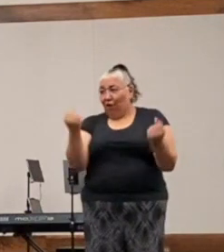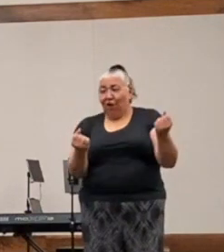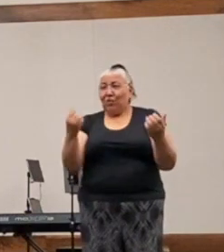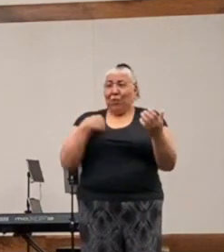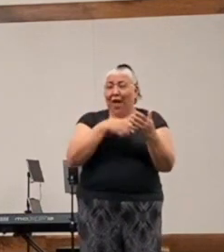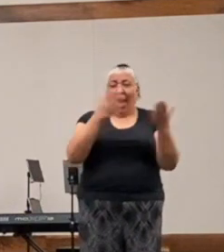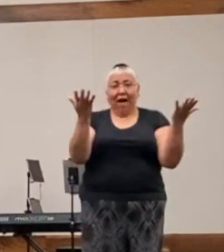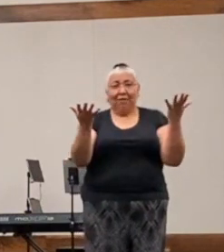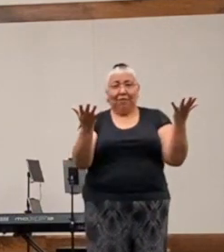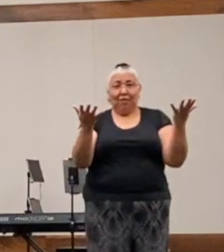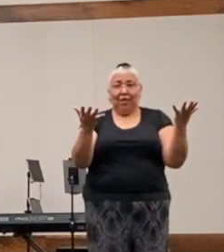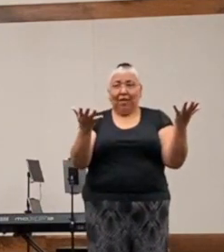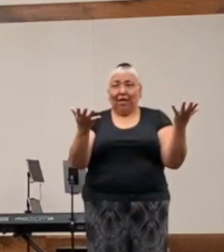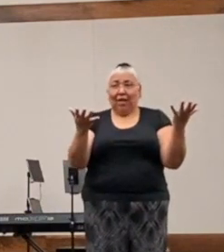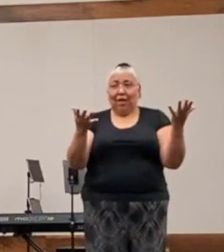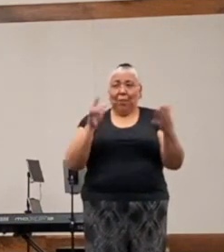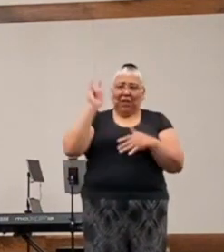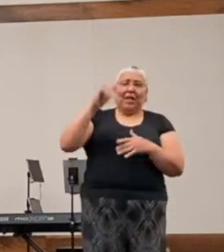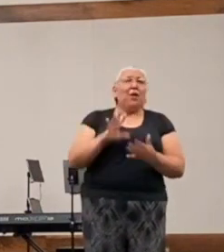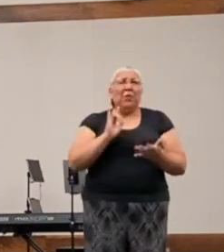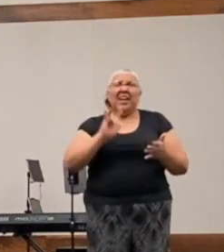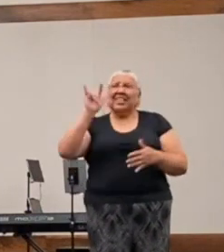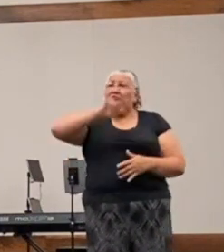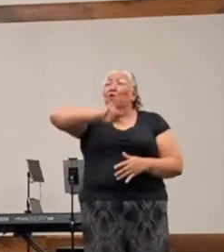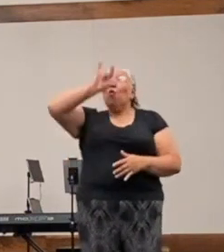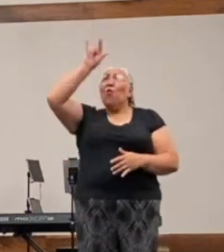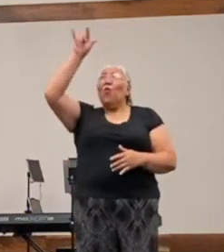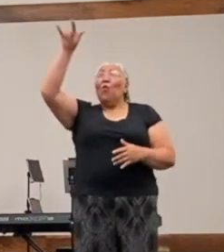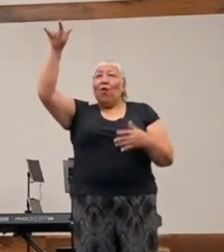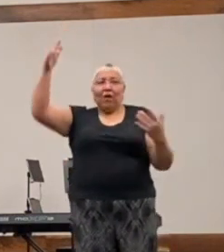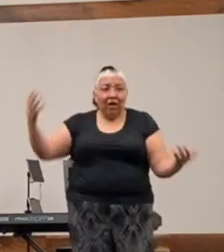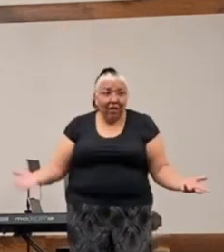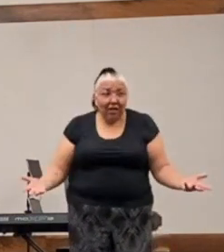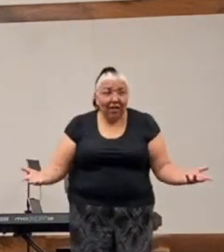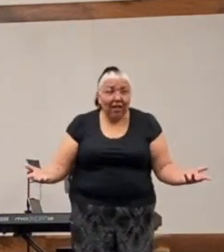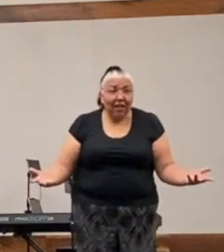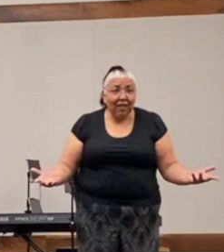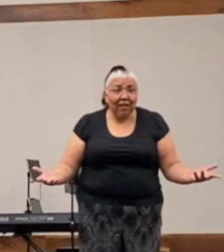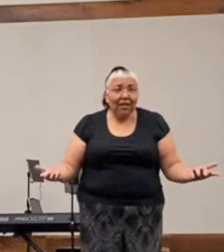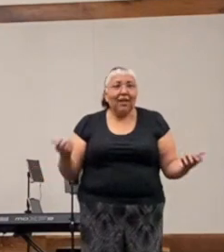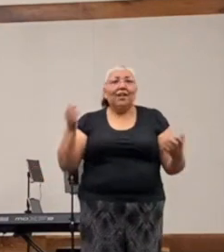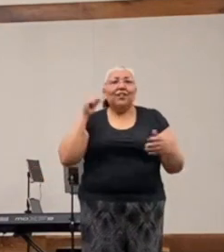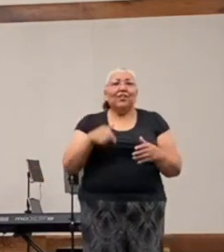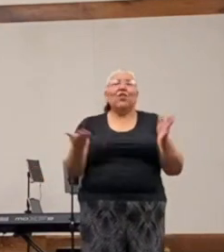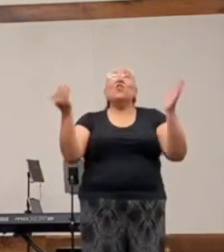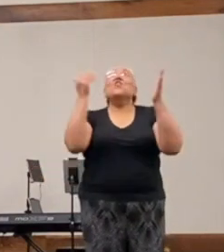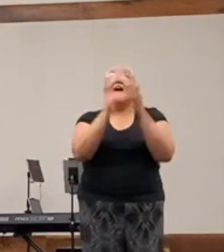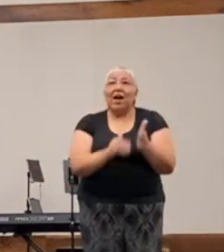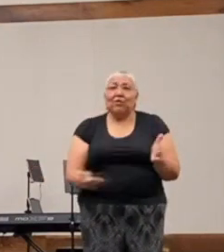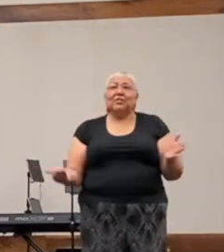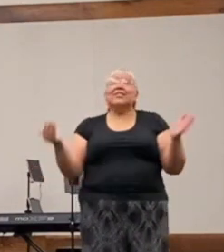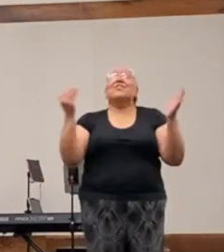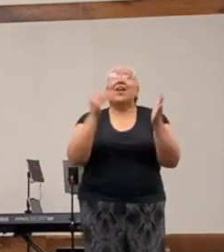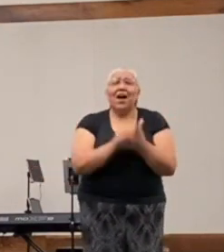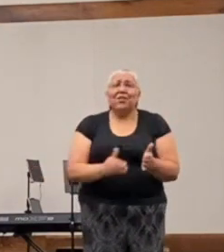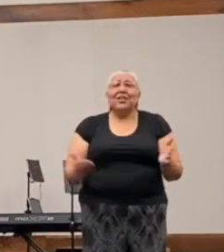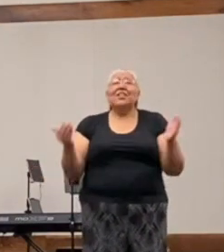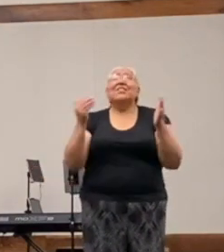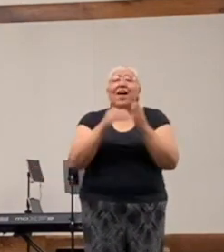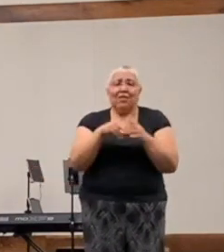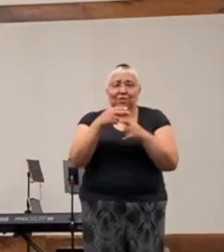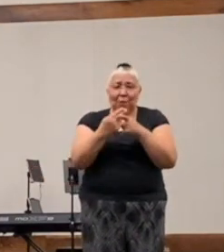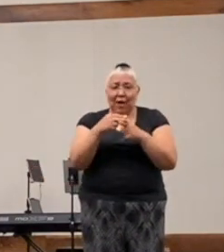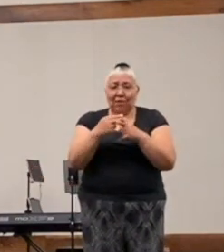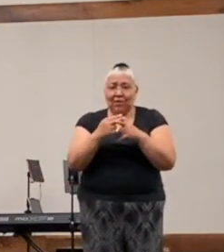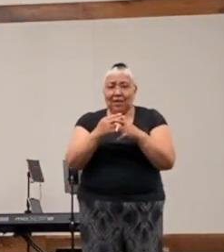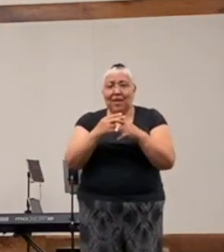have planes that can fly. Can you believe that? They are thousands and thousands and thousands of pounds,